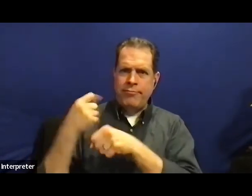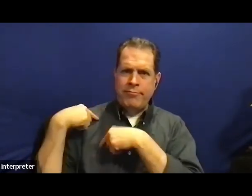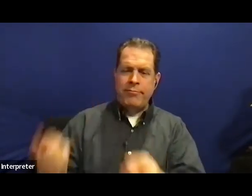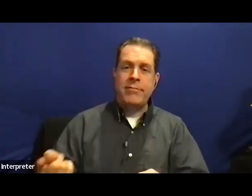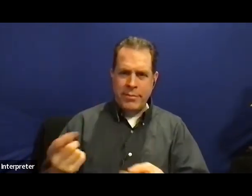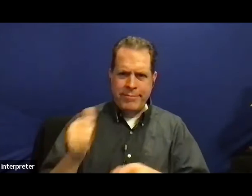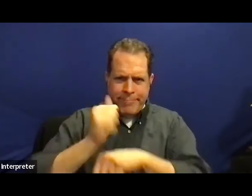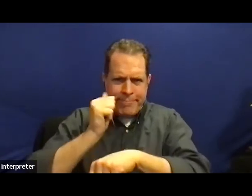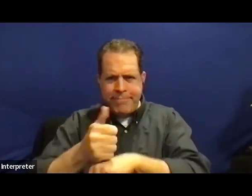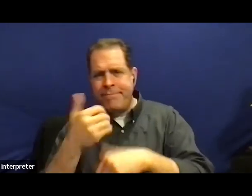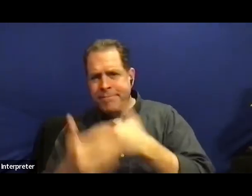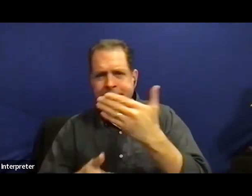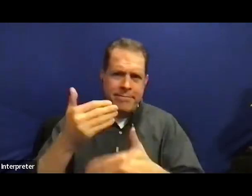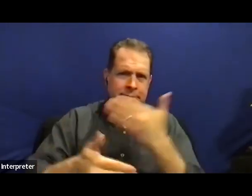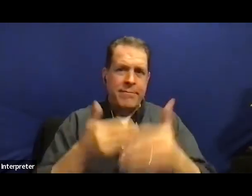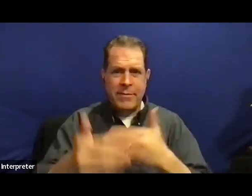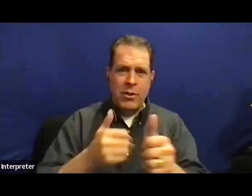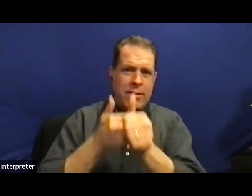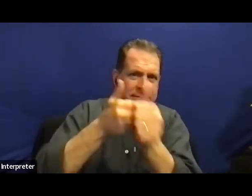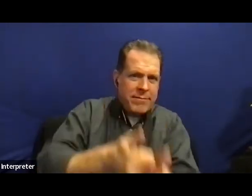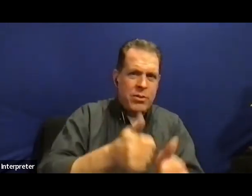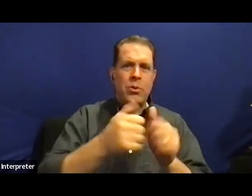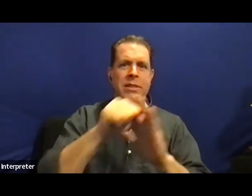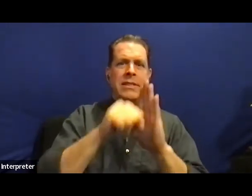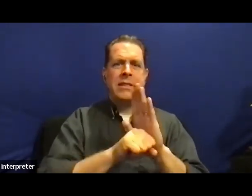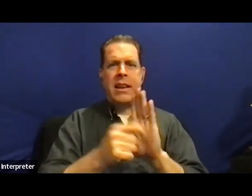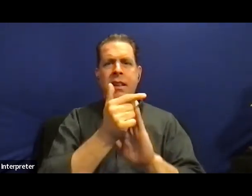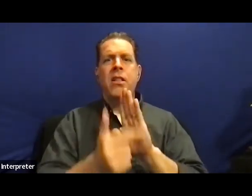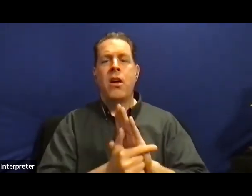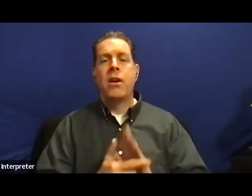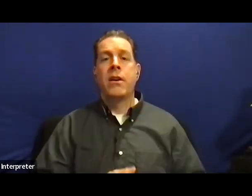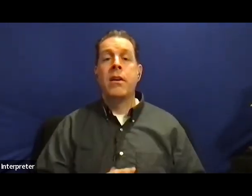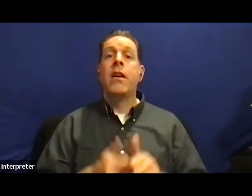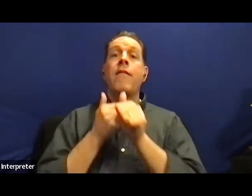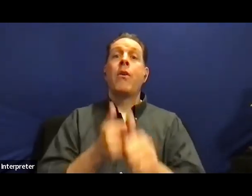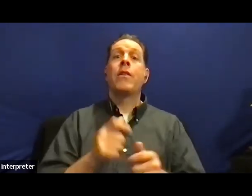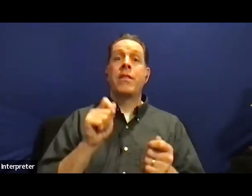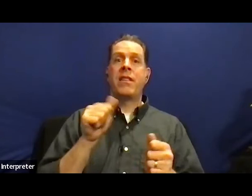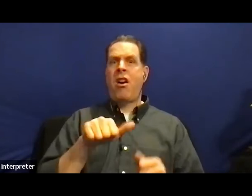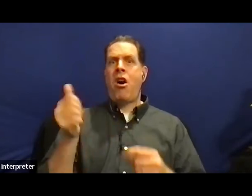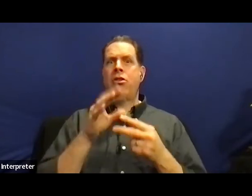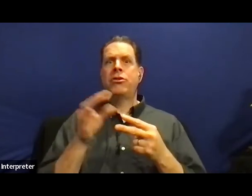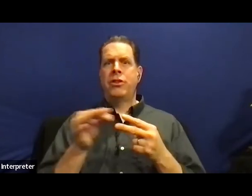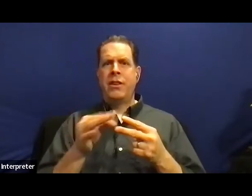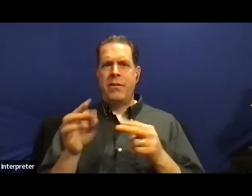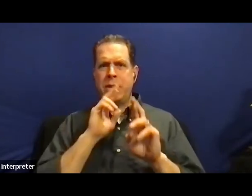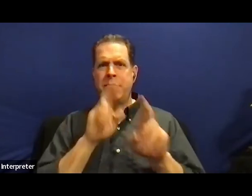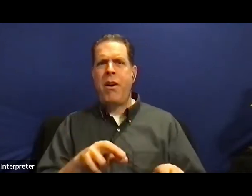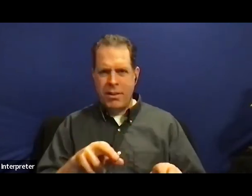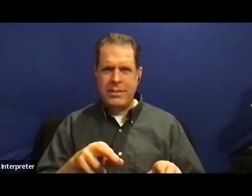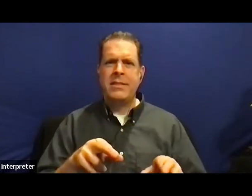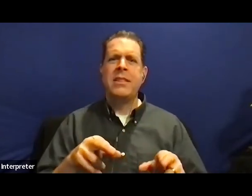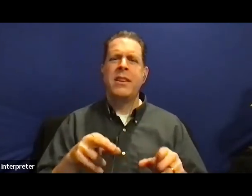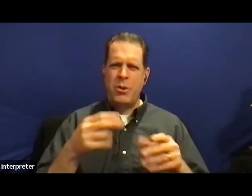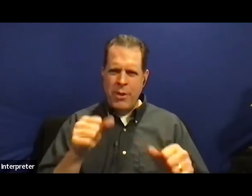and practices to new state law. Following the alternative response study, we are reassessing the way we